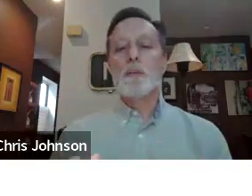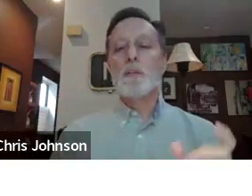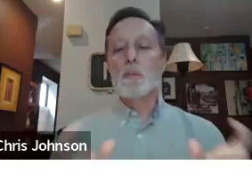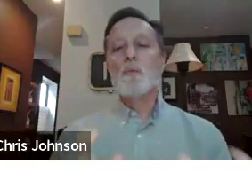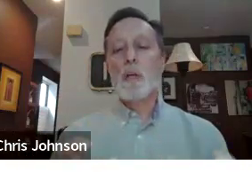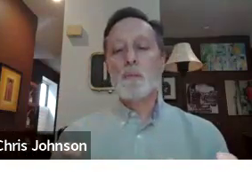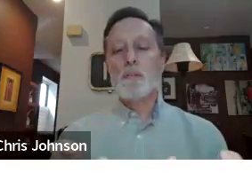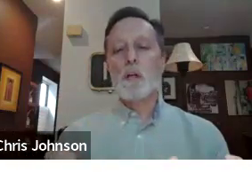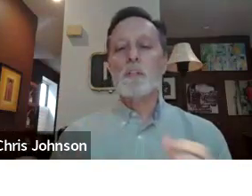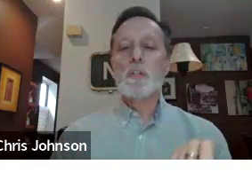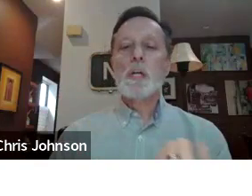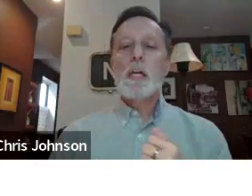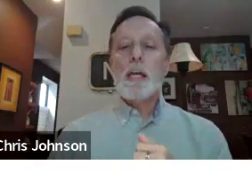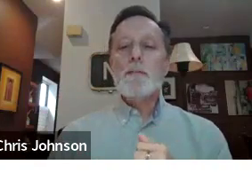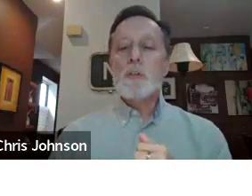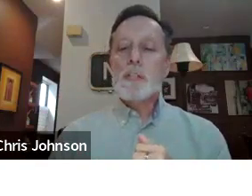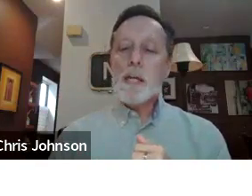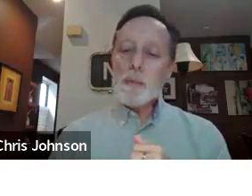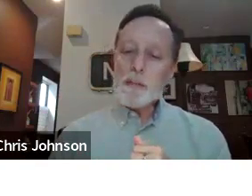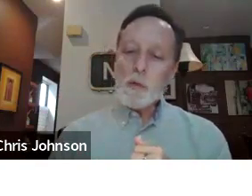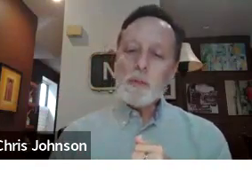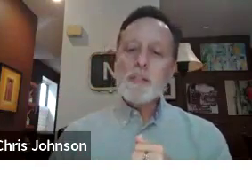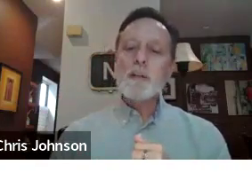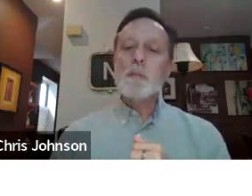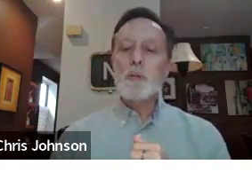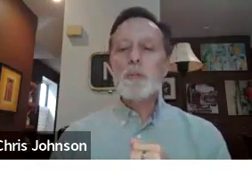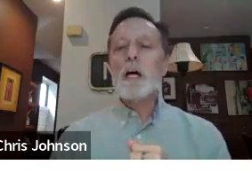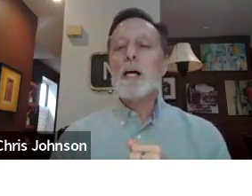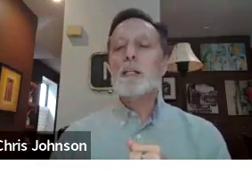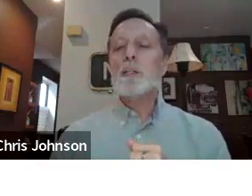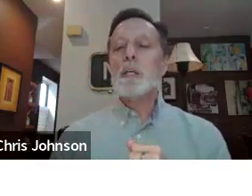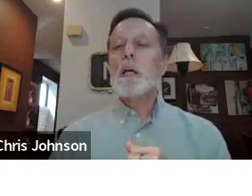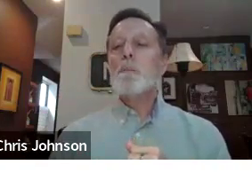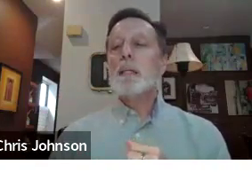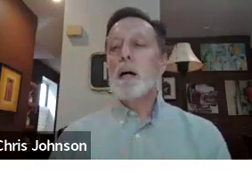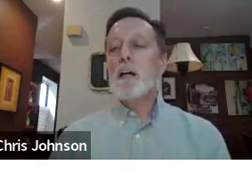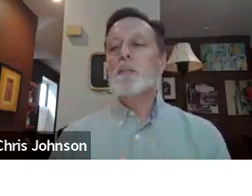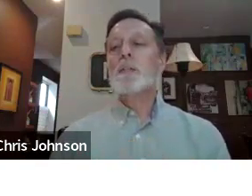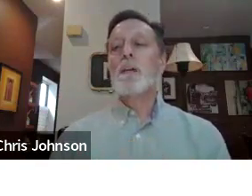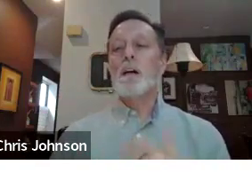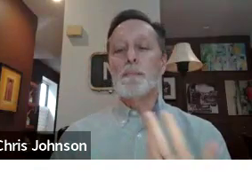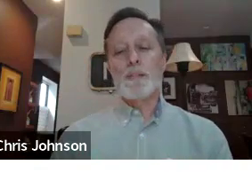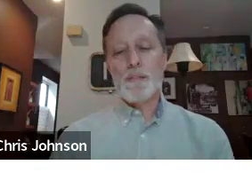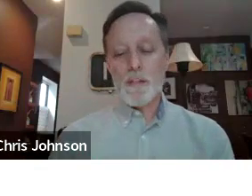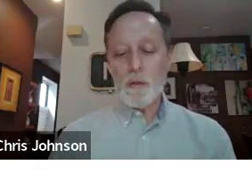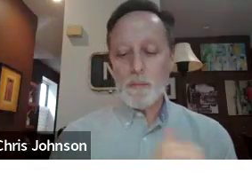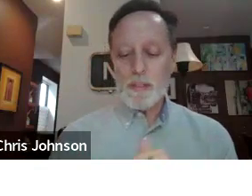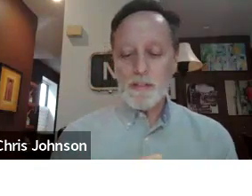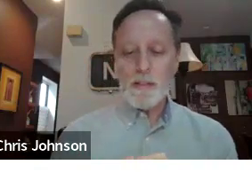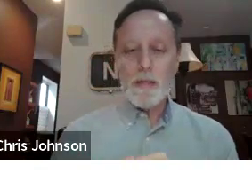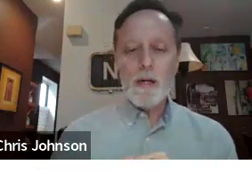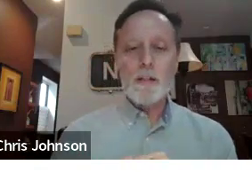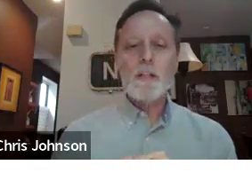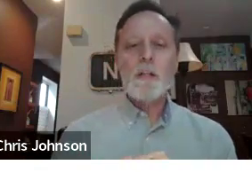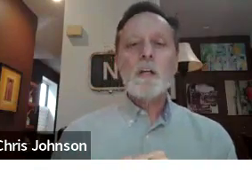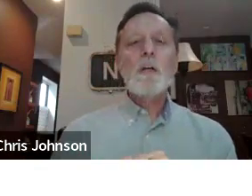think about the two types of coverage. And of course, today we're going to focus on commercial lines because this is, you know, a